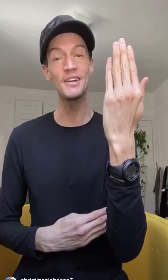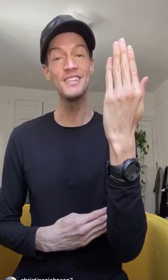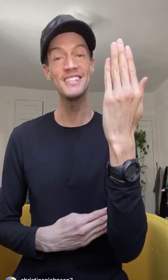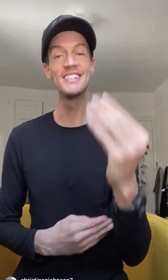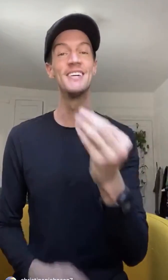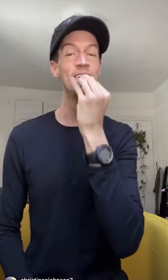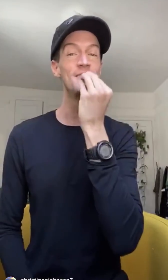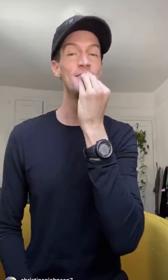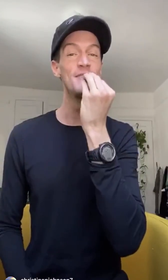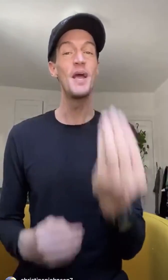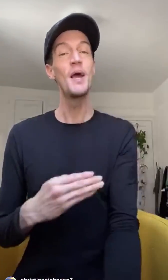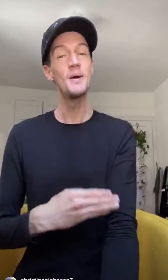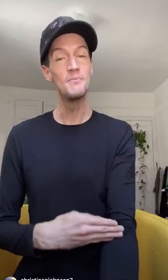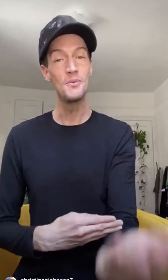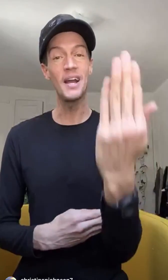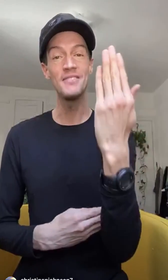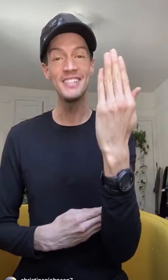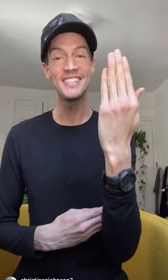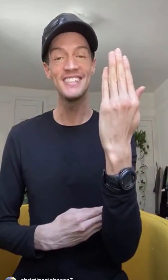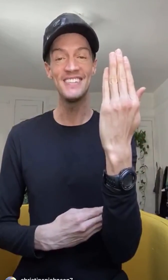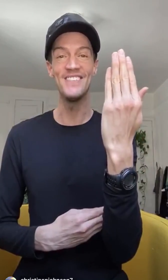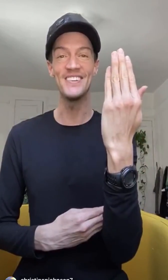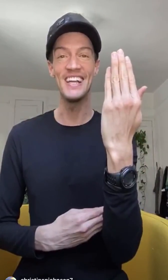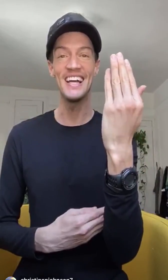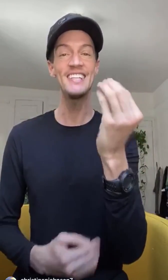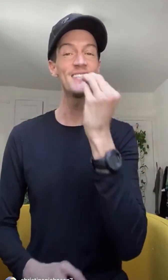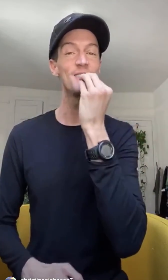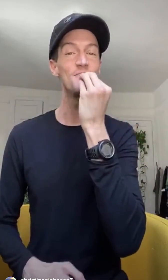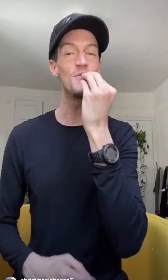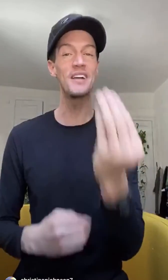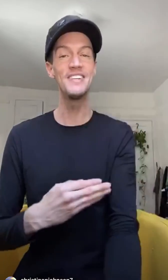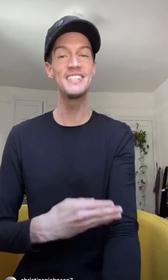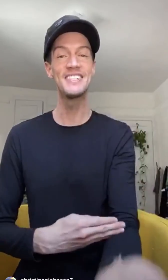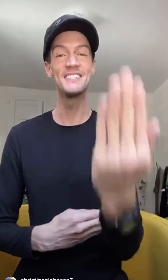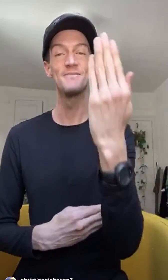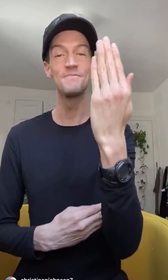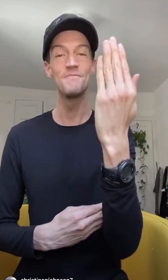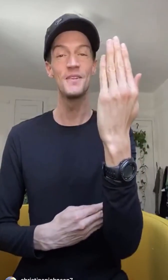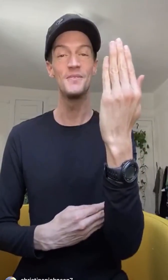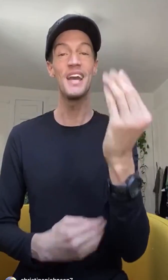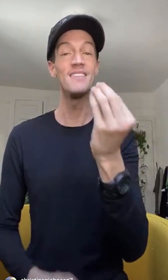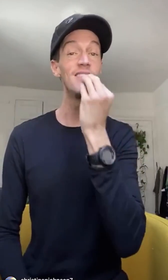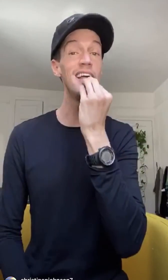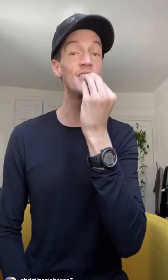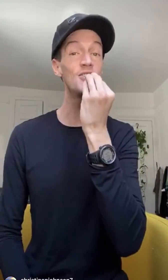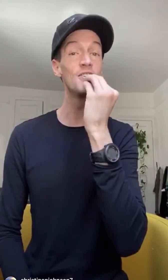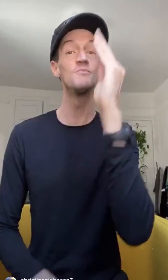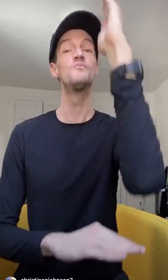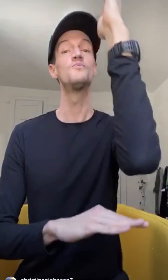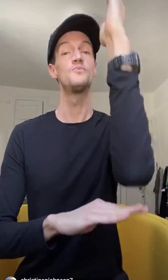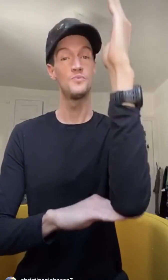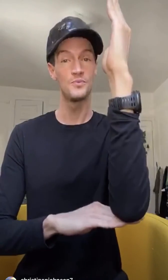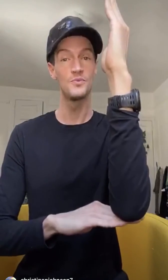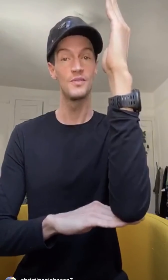So the sun is coming down. So you have morning, noon, and night. So if you want to talk about breakfast, lunch, and dinner, we talk about